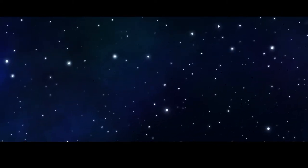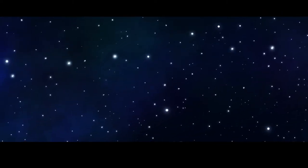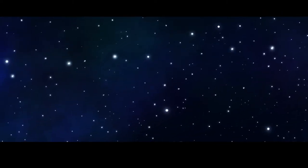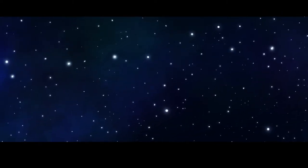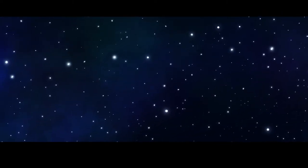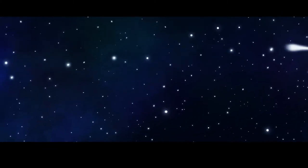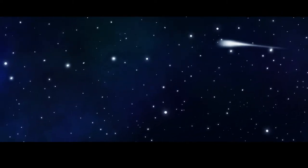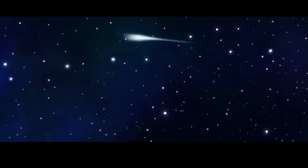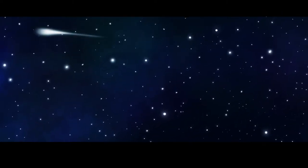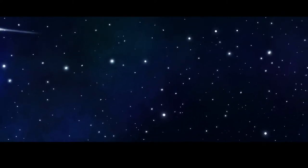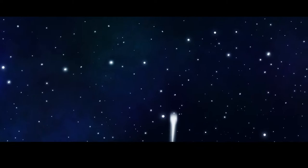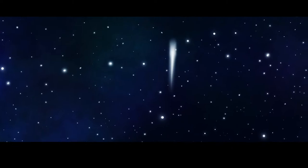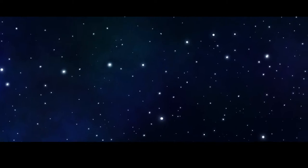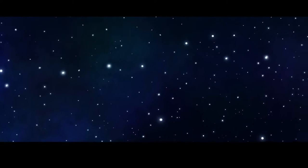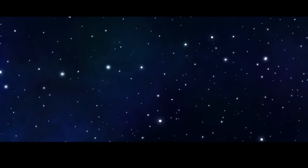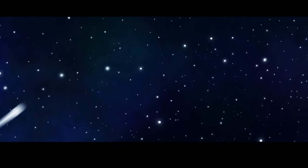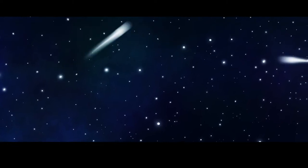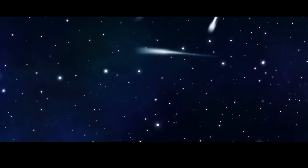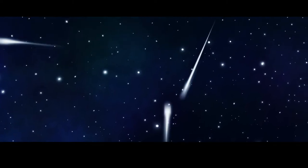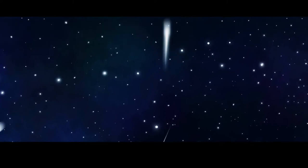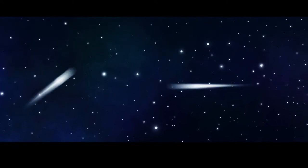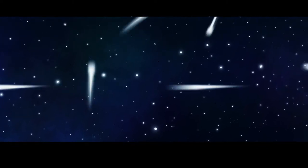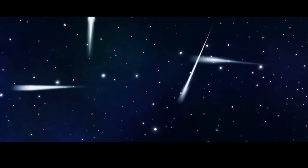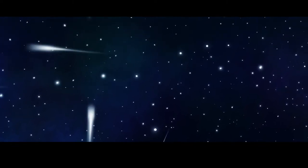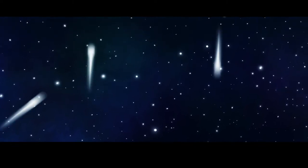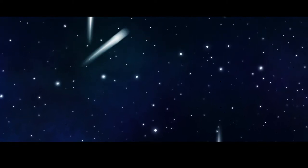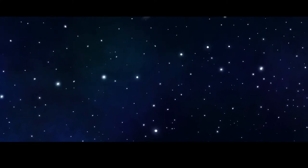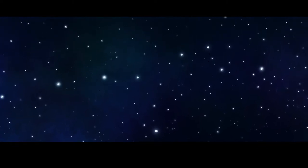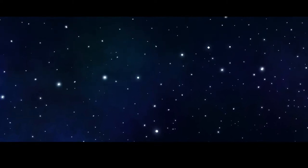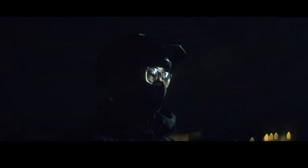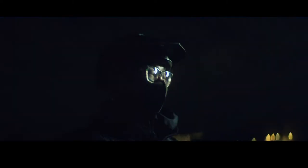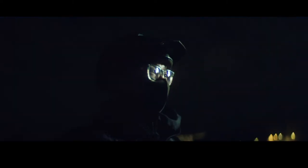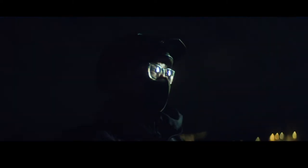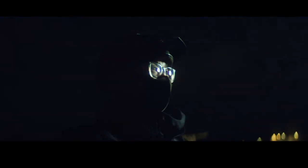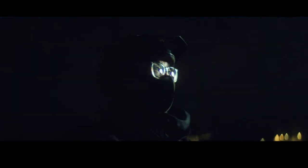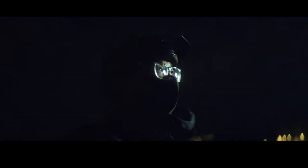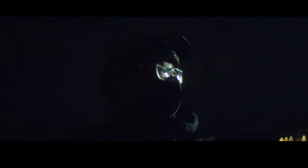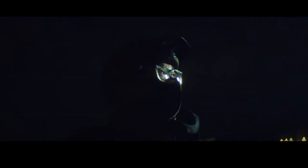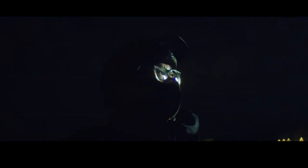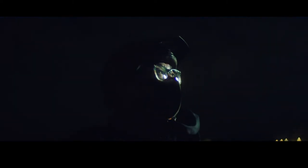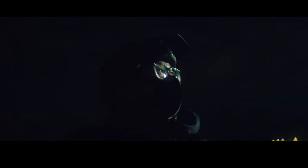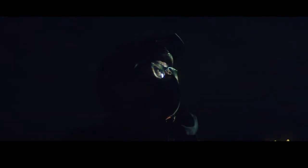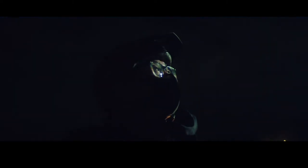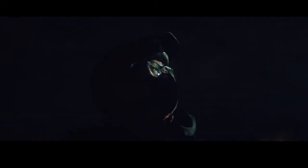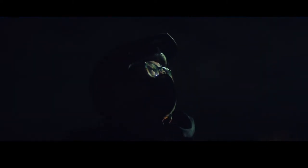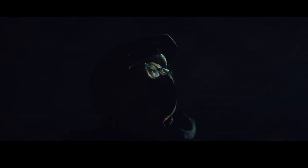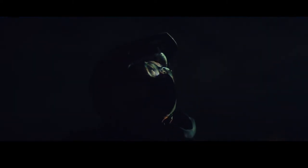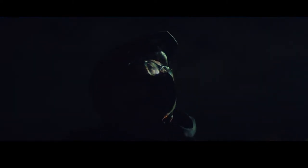Thank you.